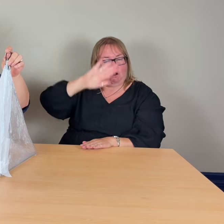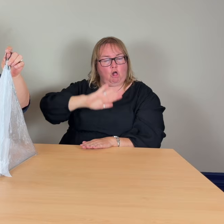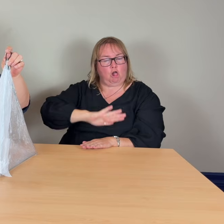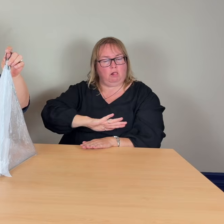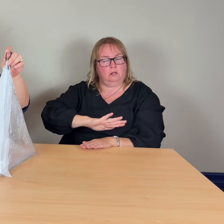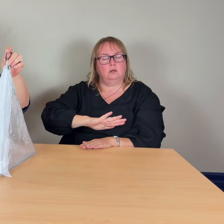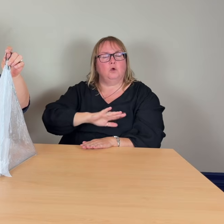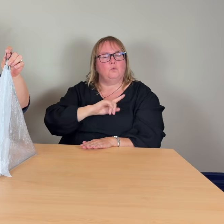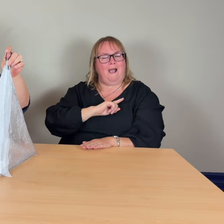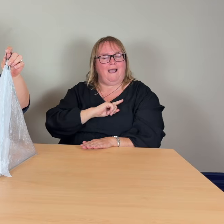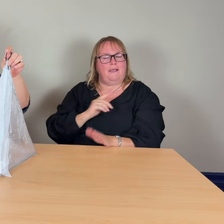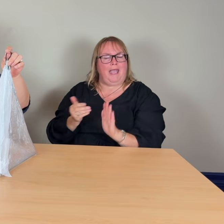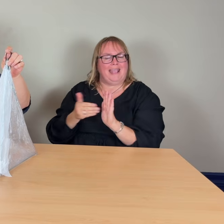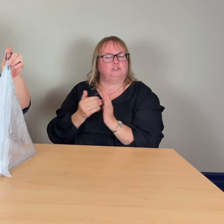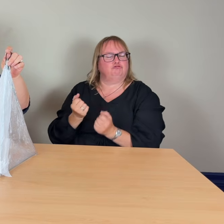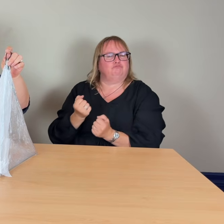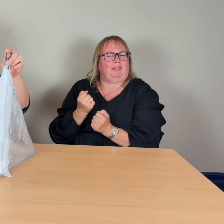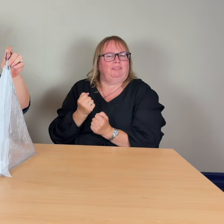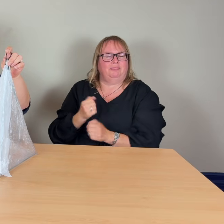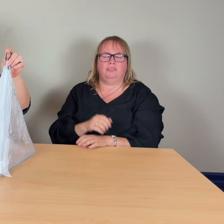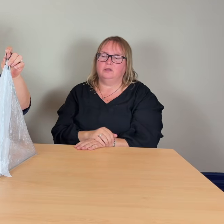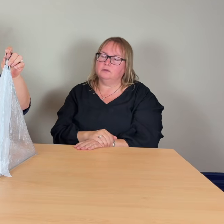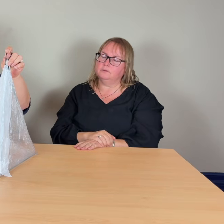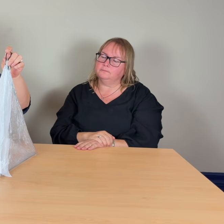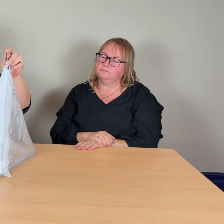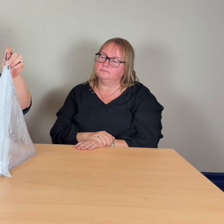which helps just strengthen your lantern.